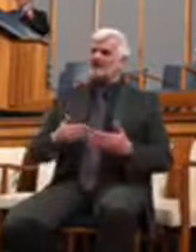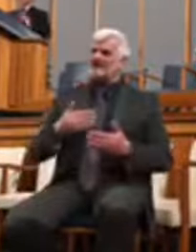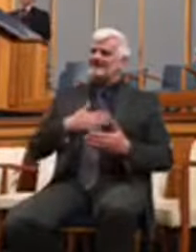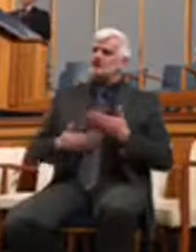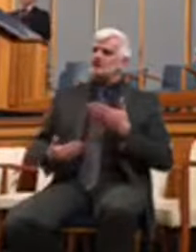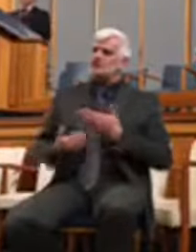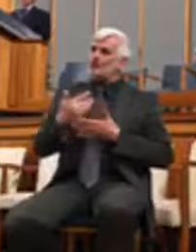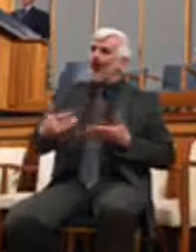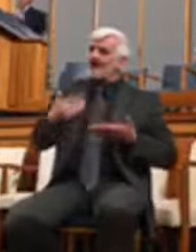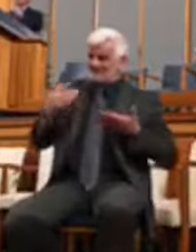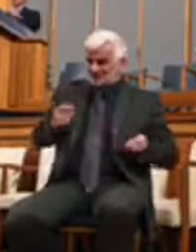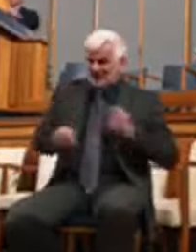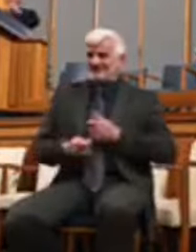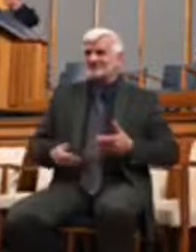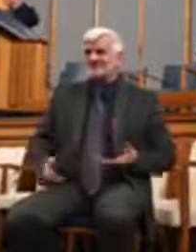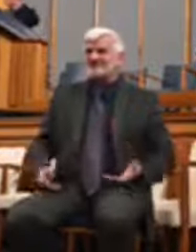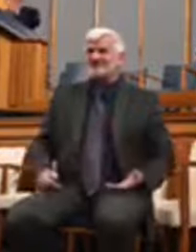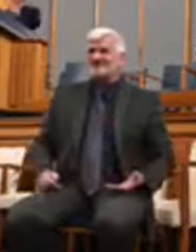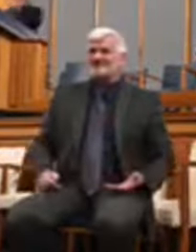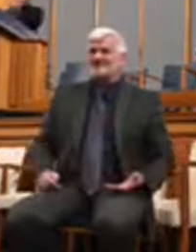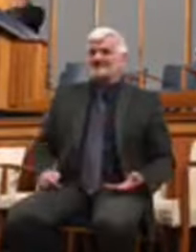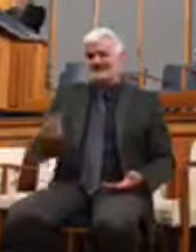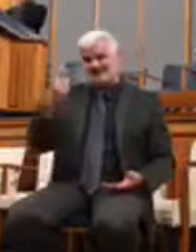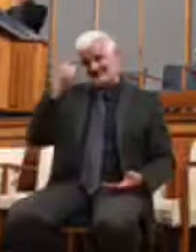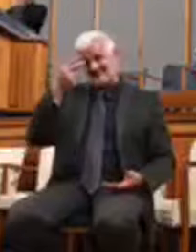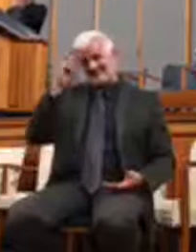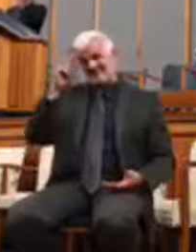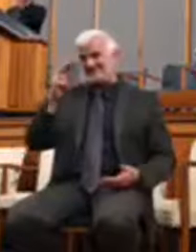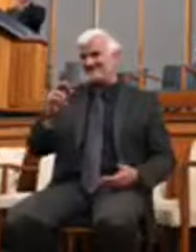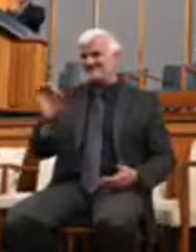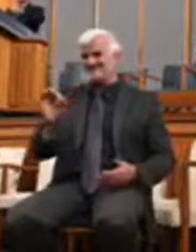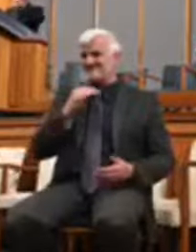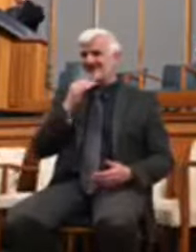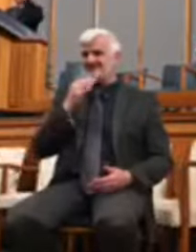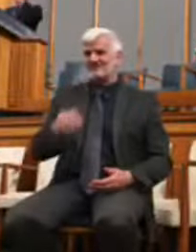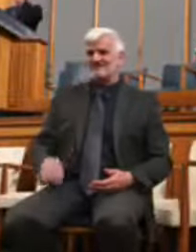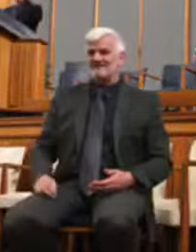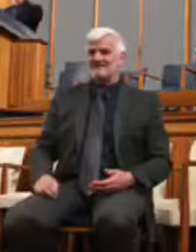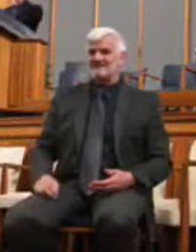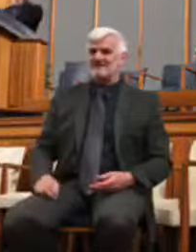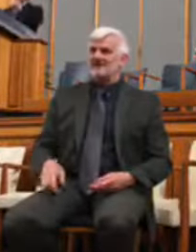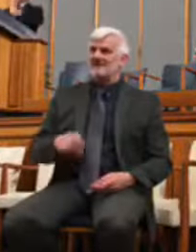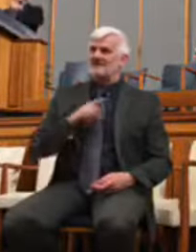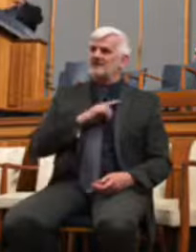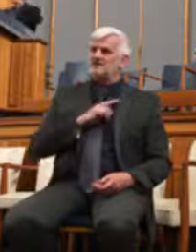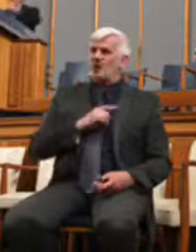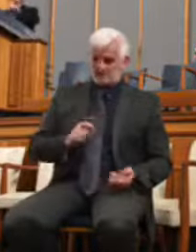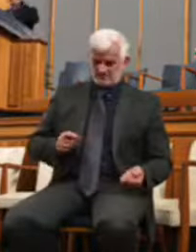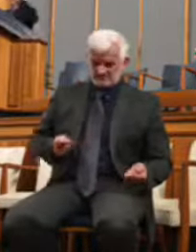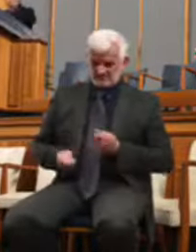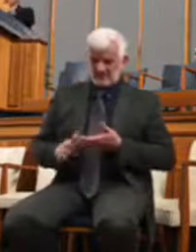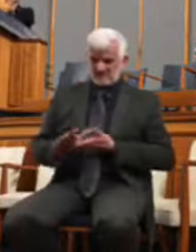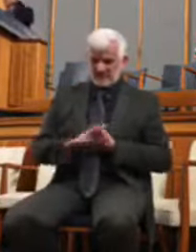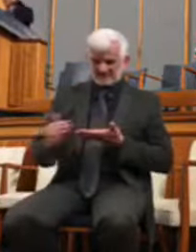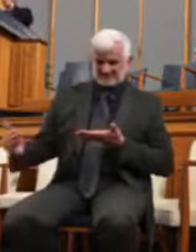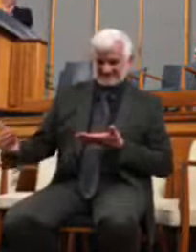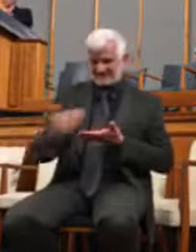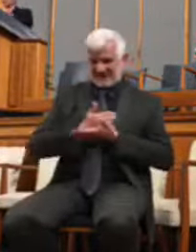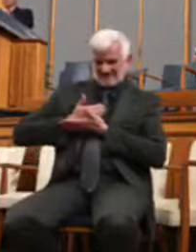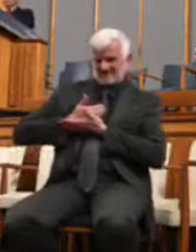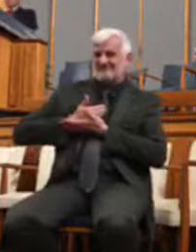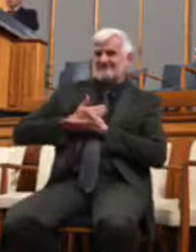new life. That's why salvation is not revolution, but it is about redemption. Yes, there will be a